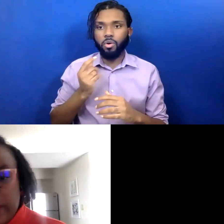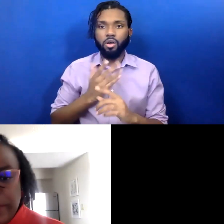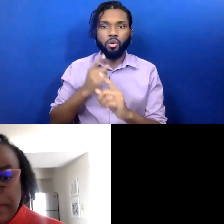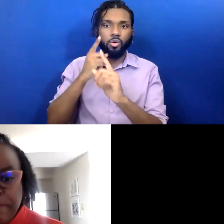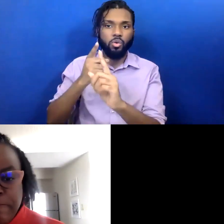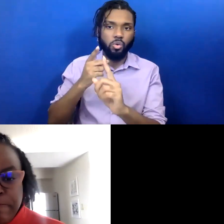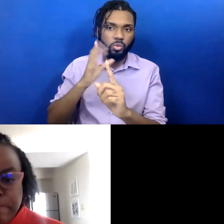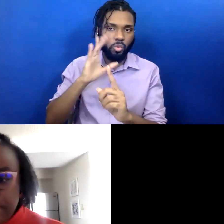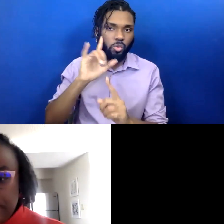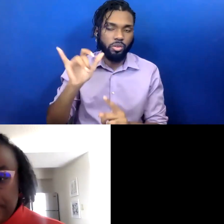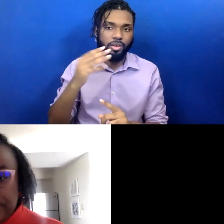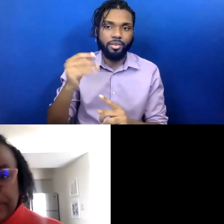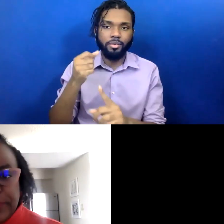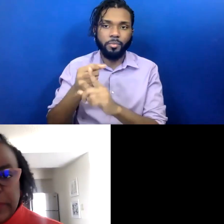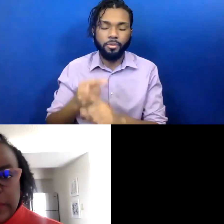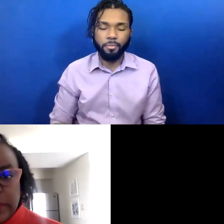it to be.